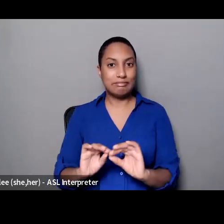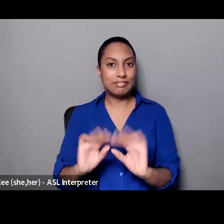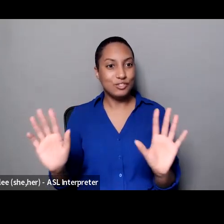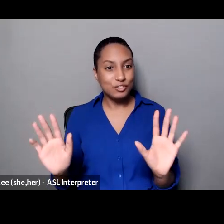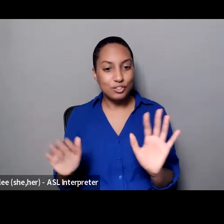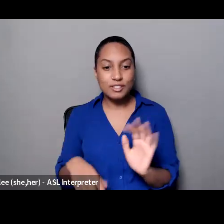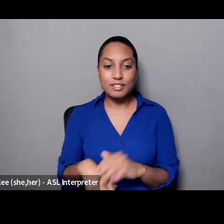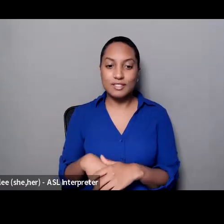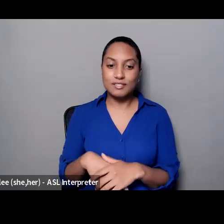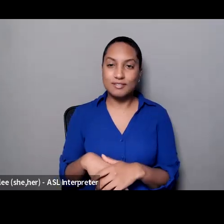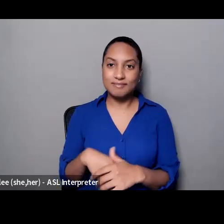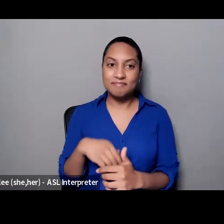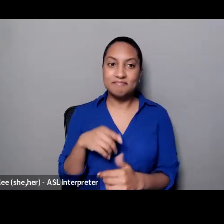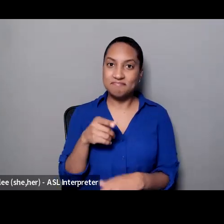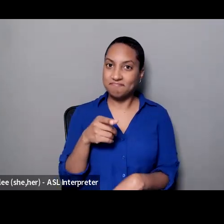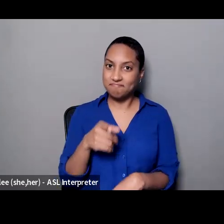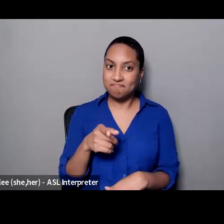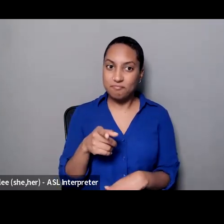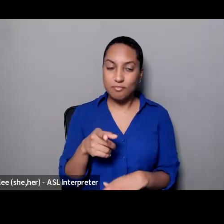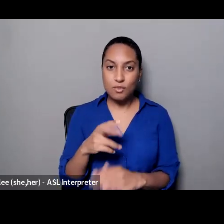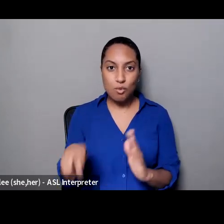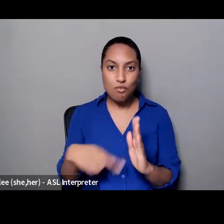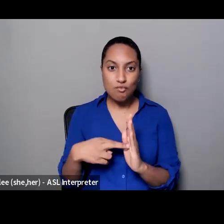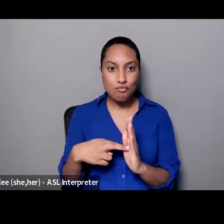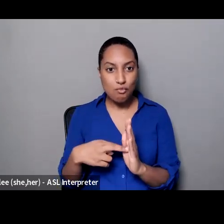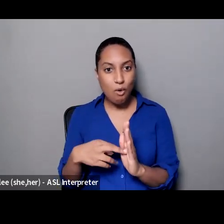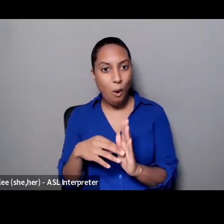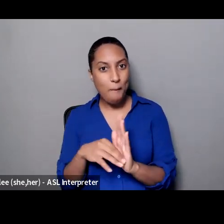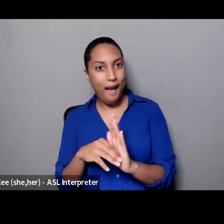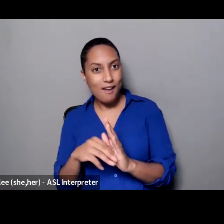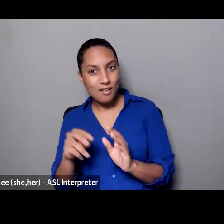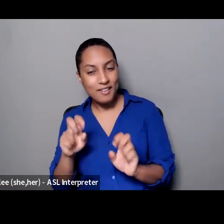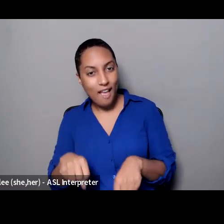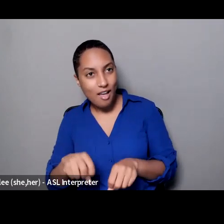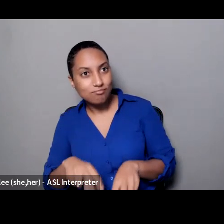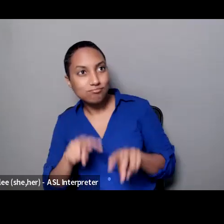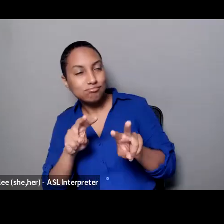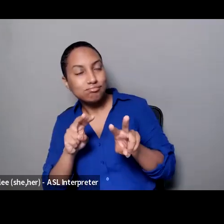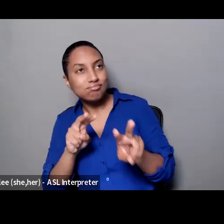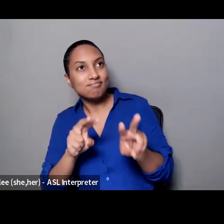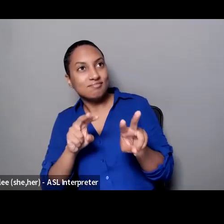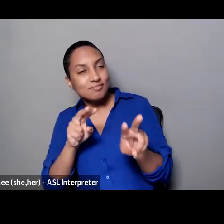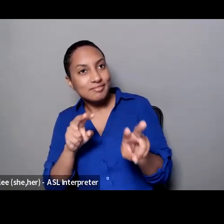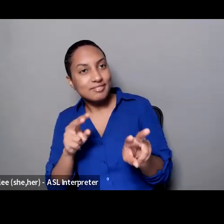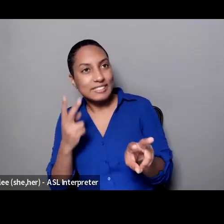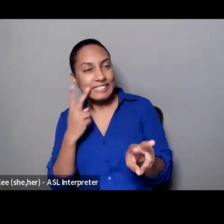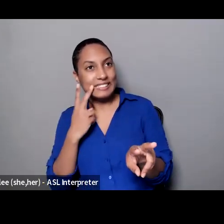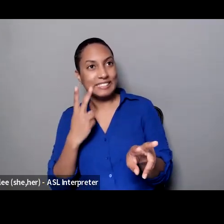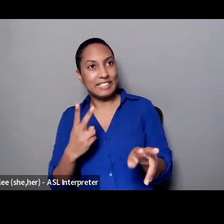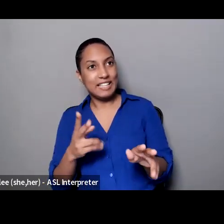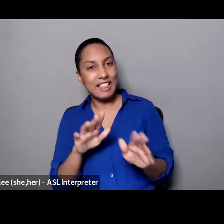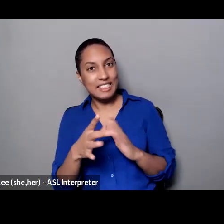model and that we can all be role models in leadership. And that's very